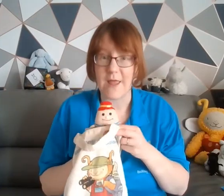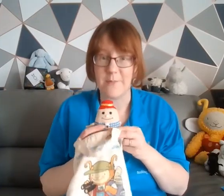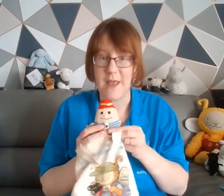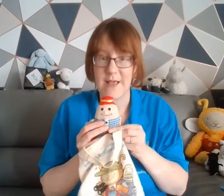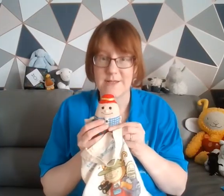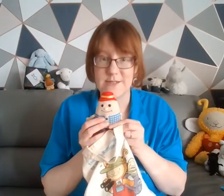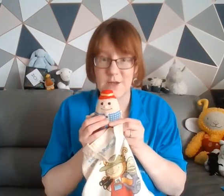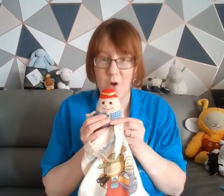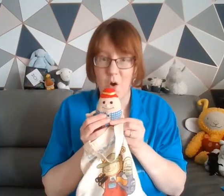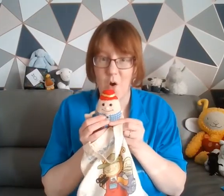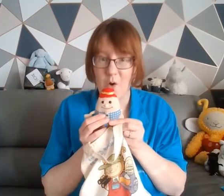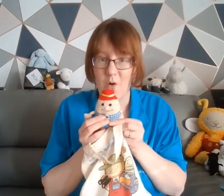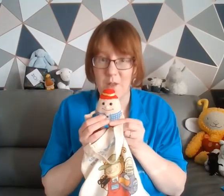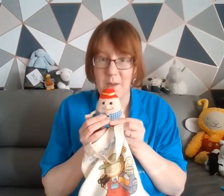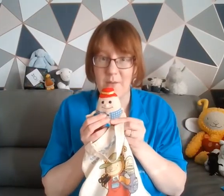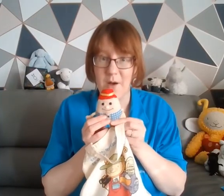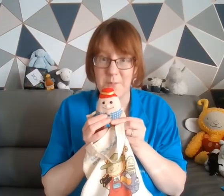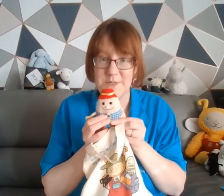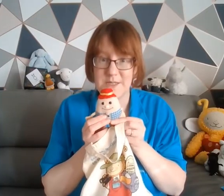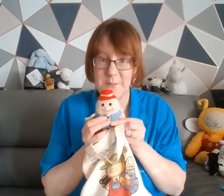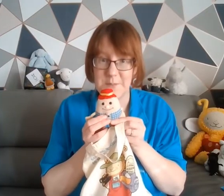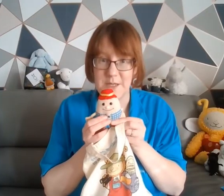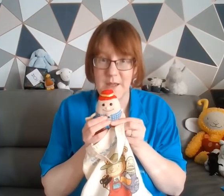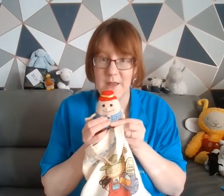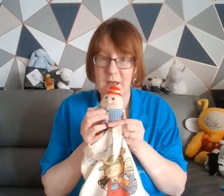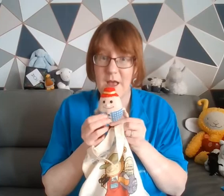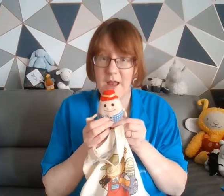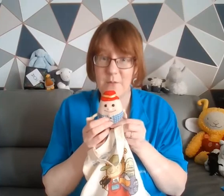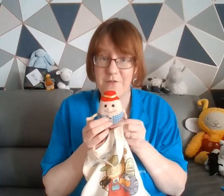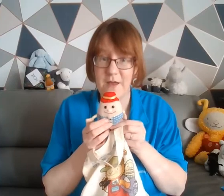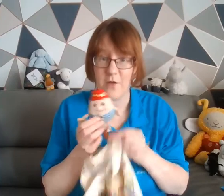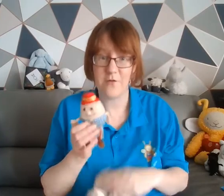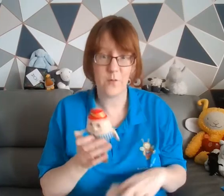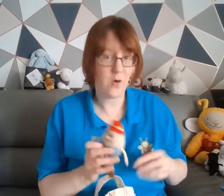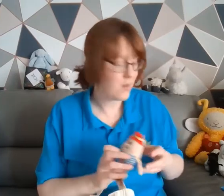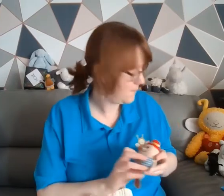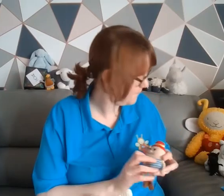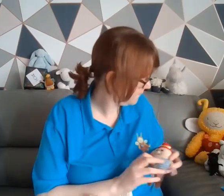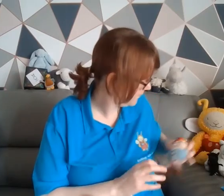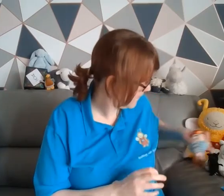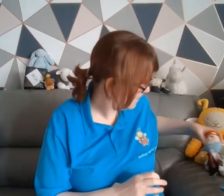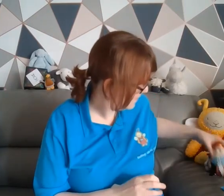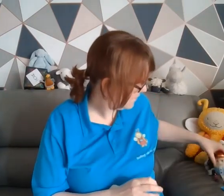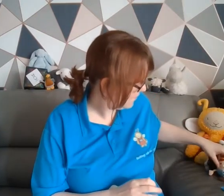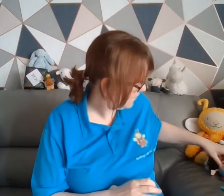Rhyme next, all about Humpty Dumpty and how he fell off the wall.